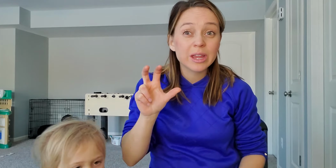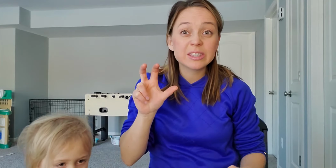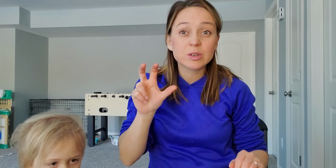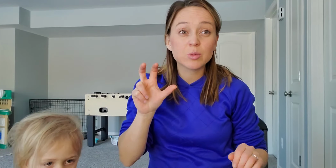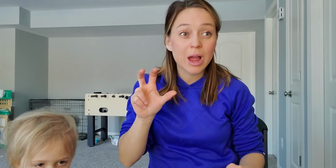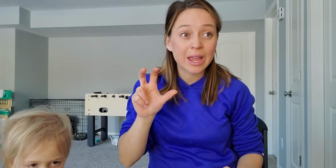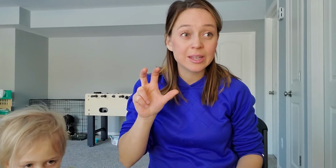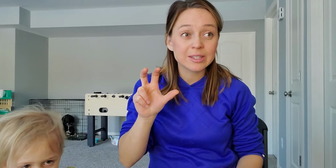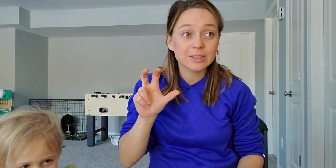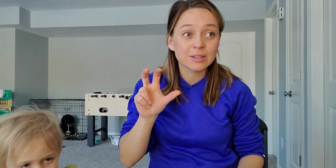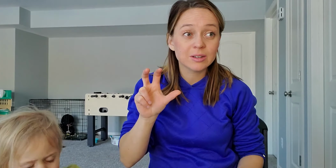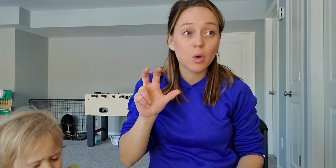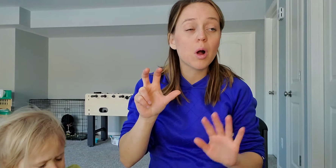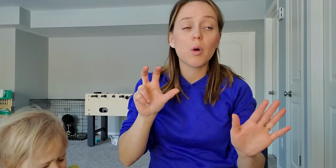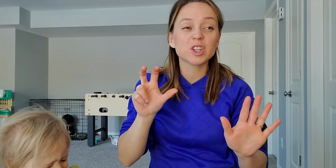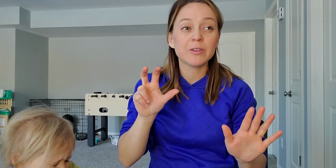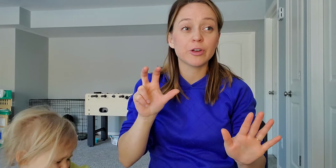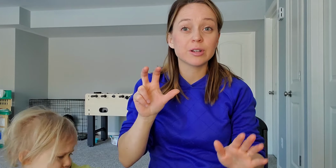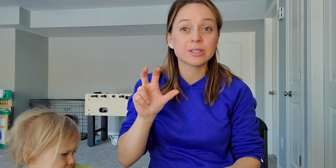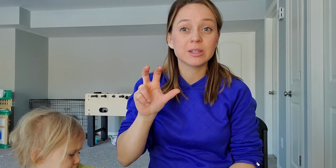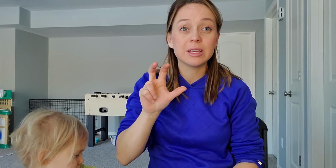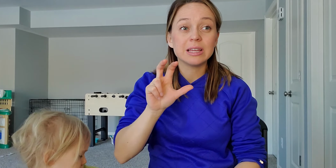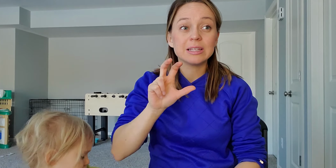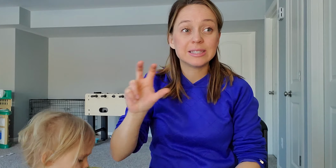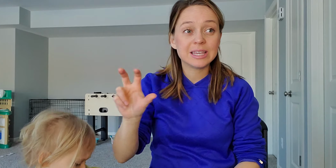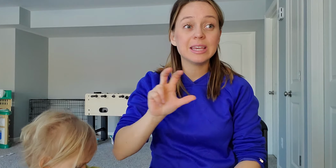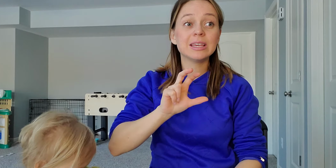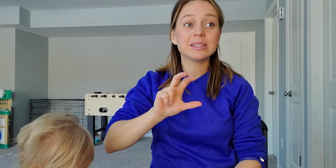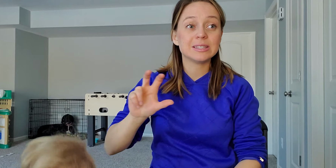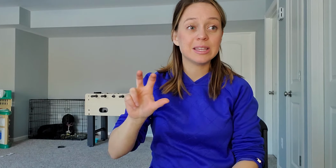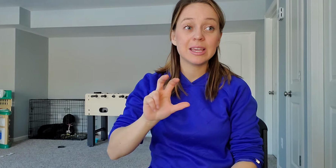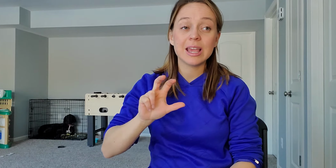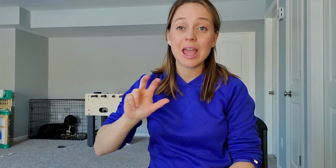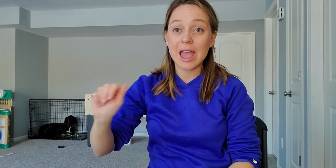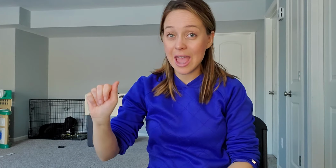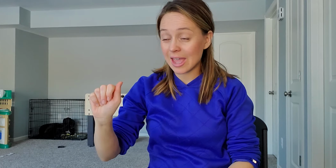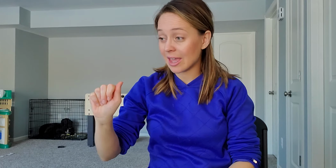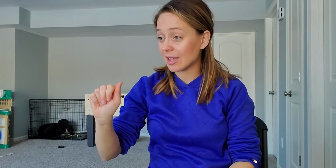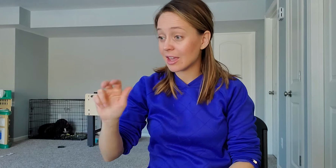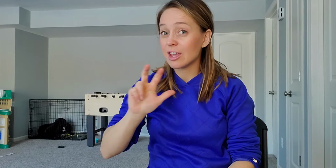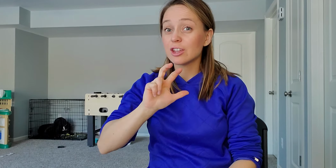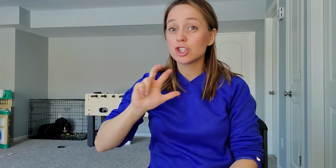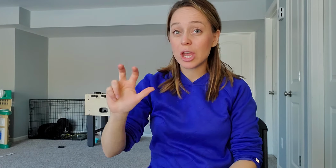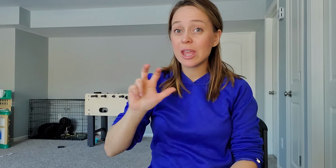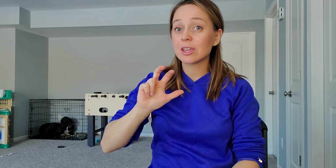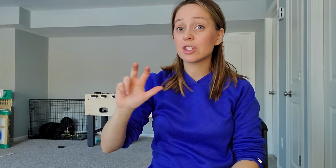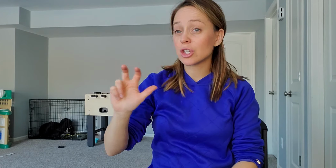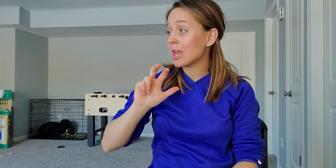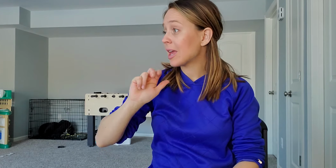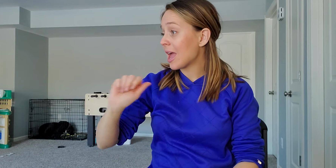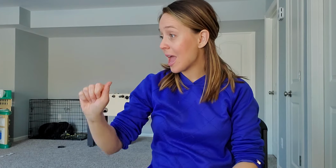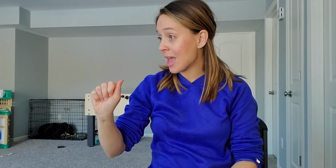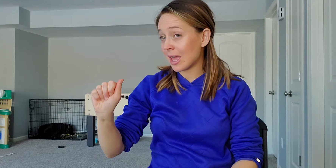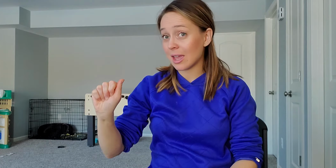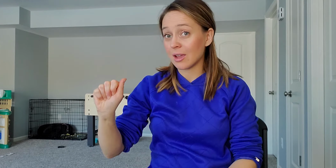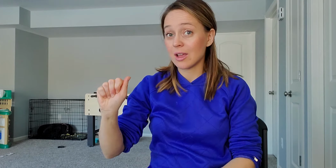to write, watch me first. Z, Z, A. Shake, shake, A. This